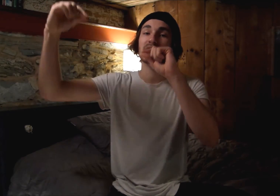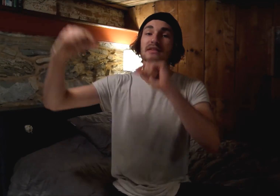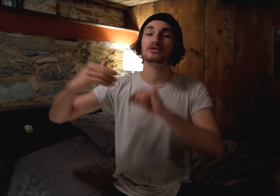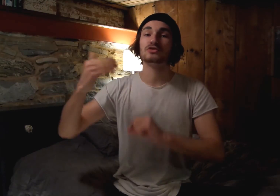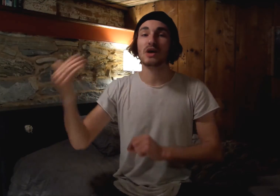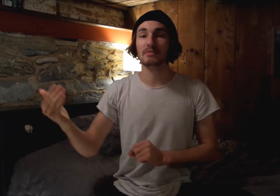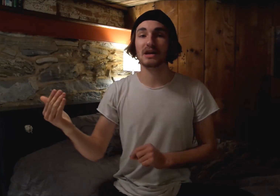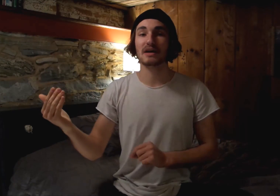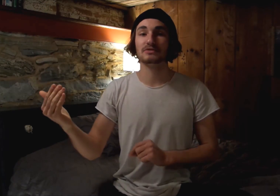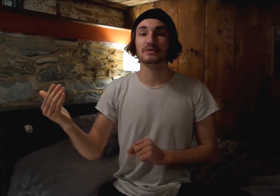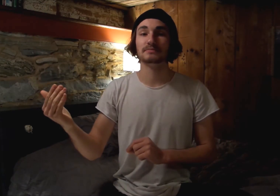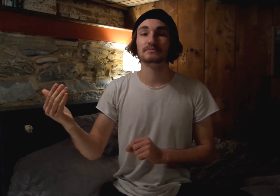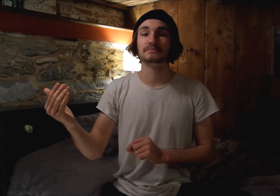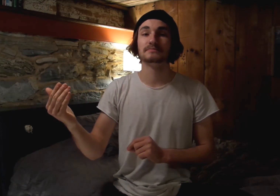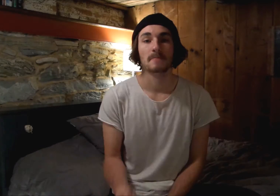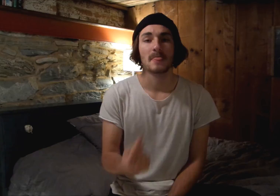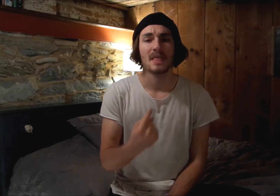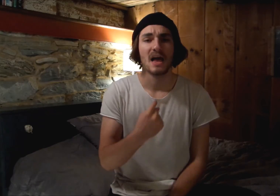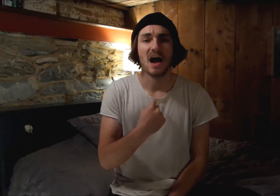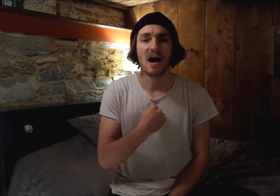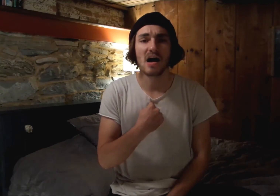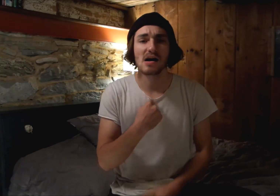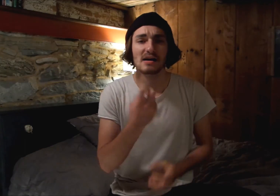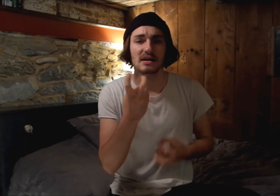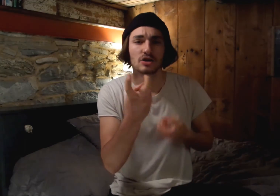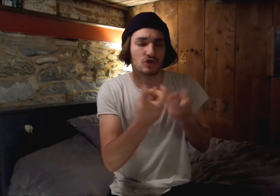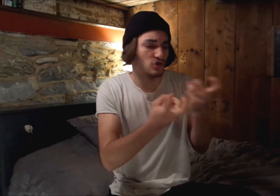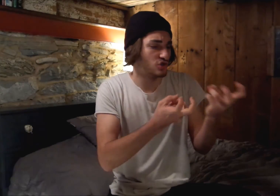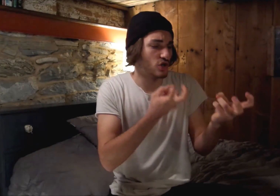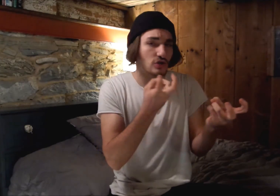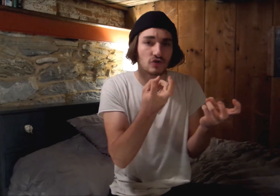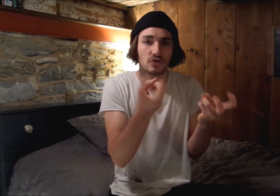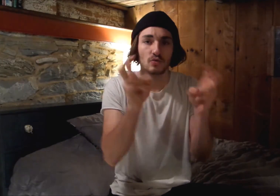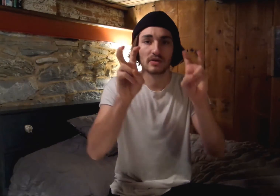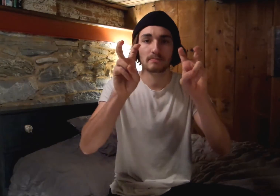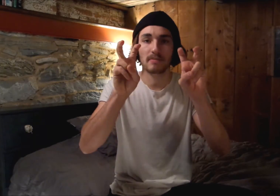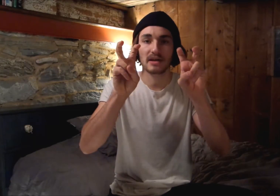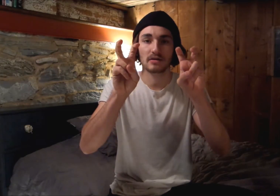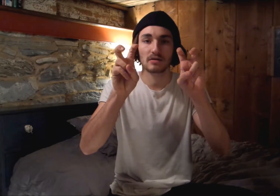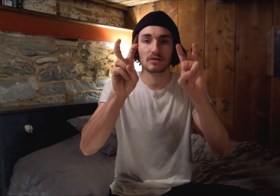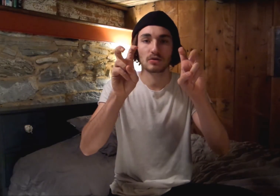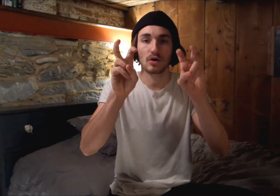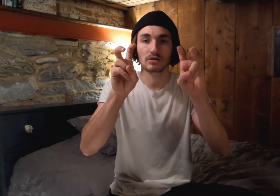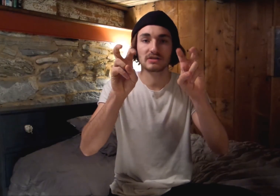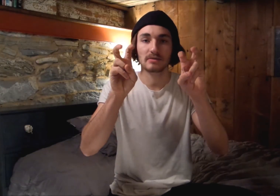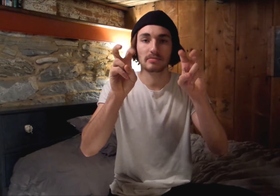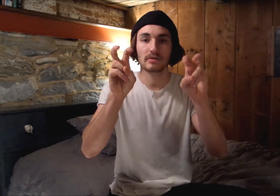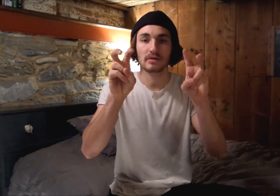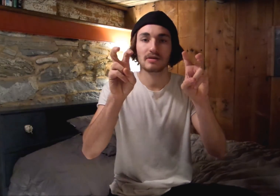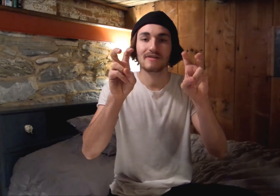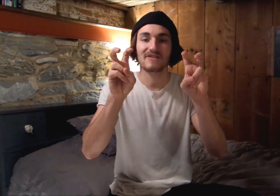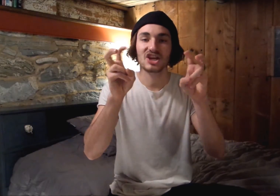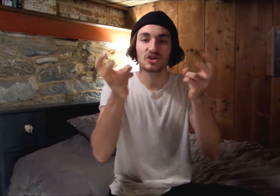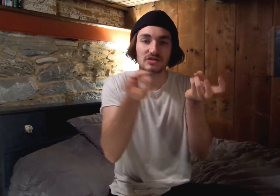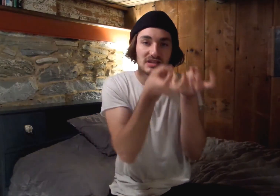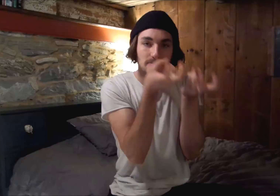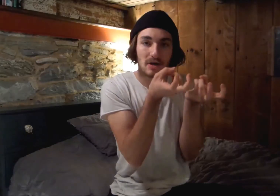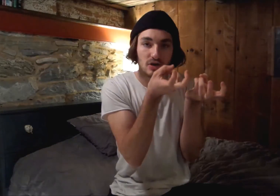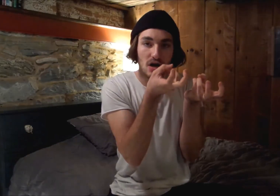and describe it after. I searched with bent claw type fingers by your